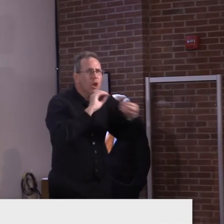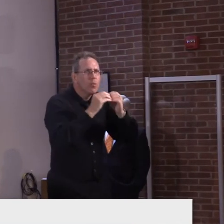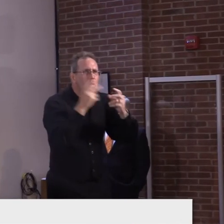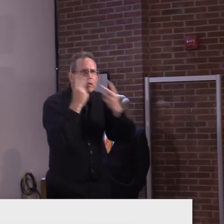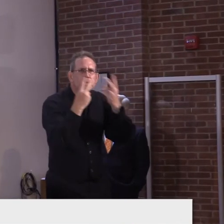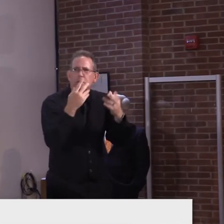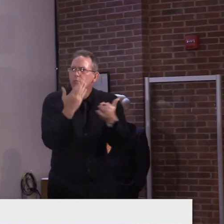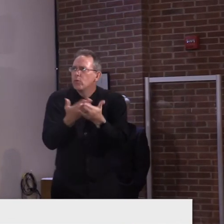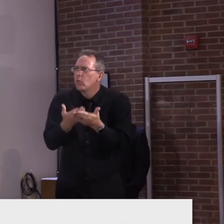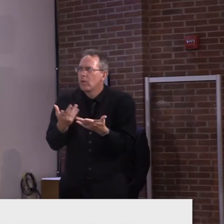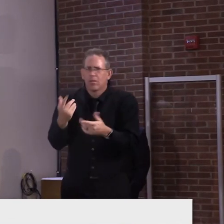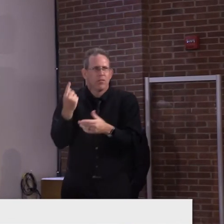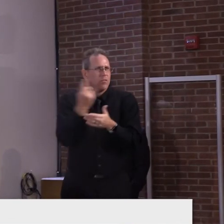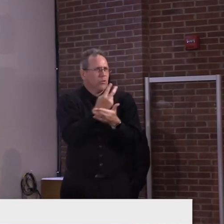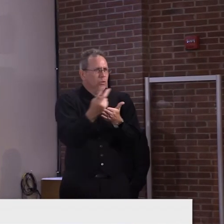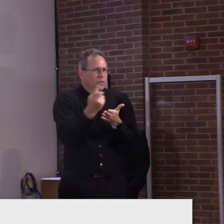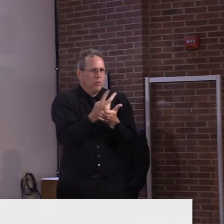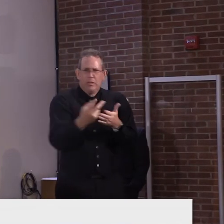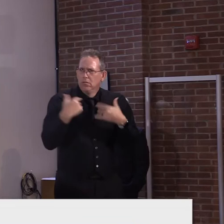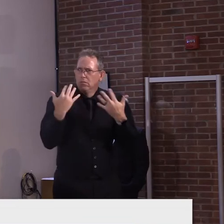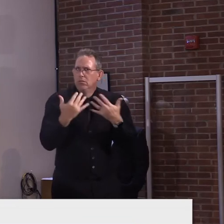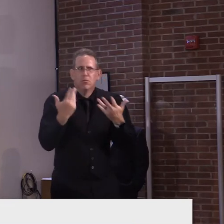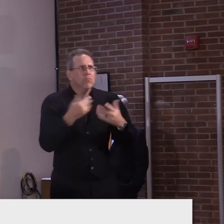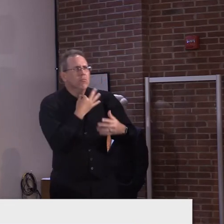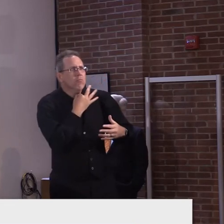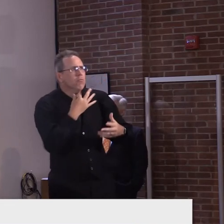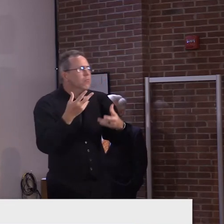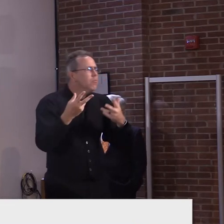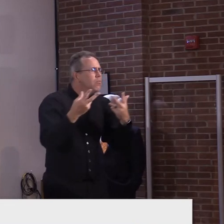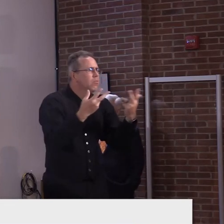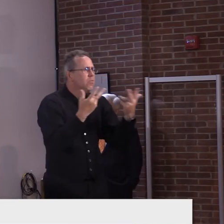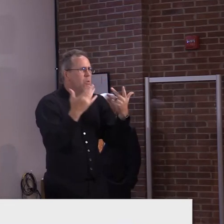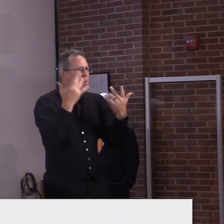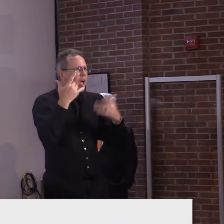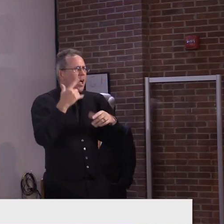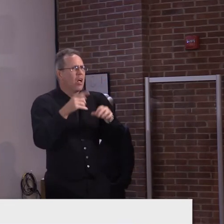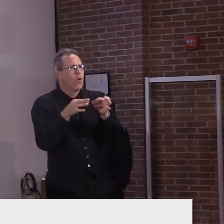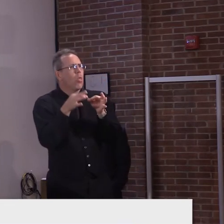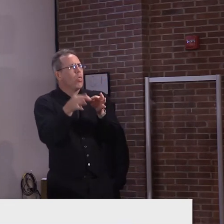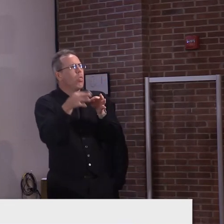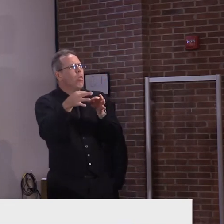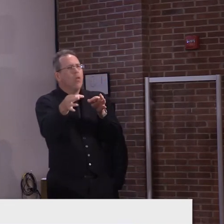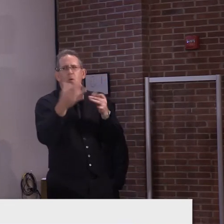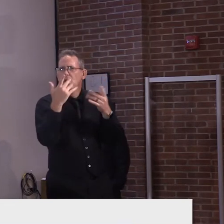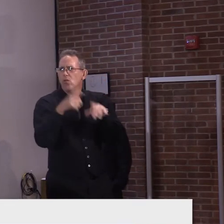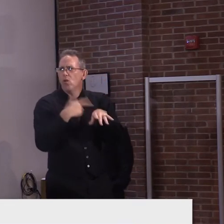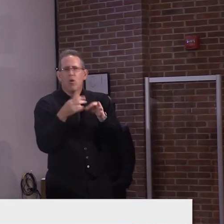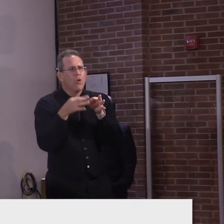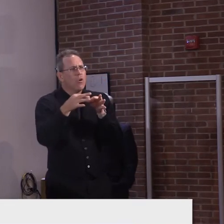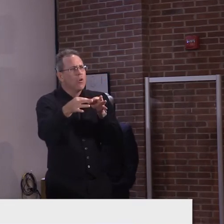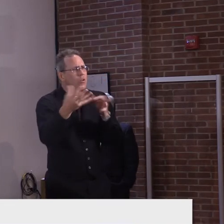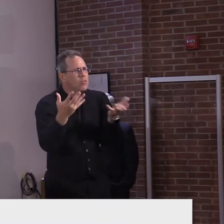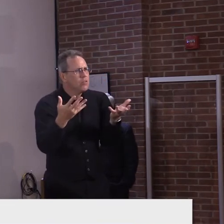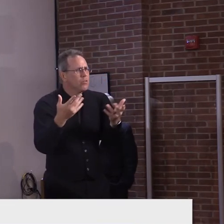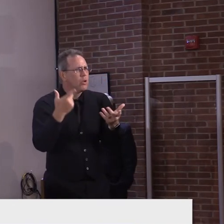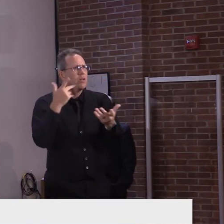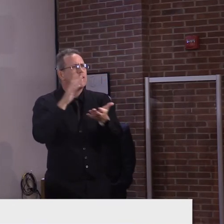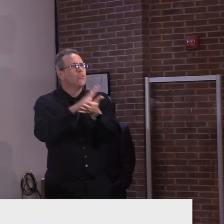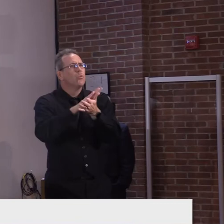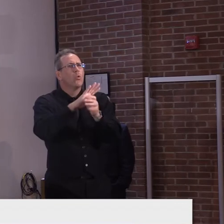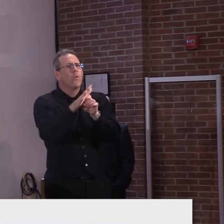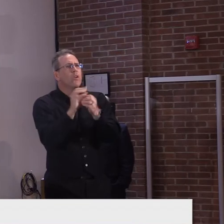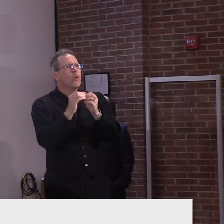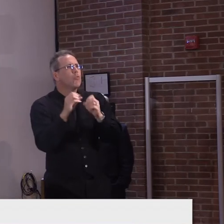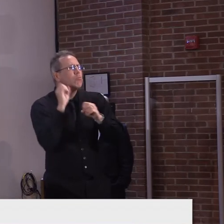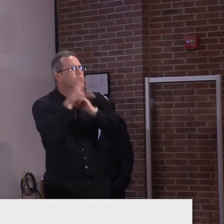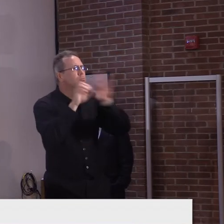generally plan for different mitigation strategies as the situation evolves. What do you say for those districts who might feel kind